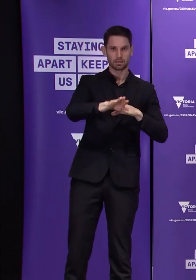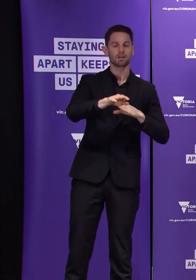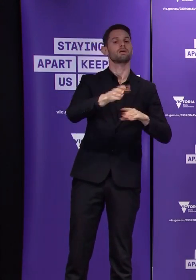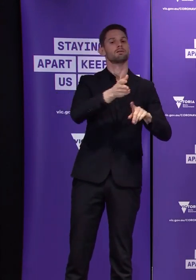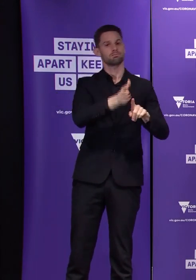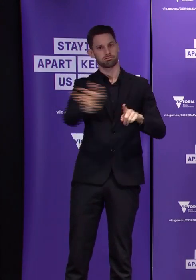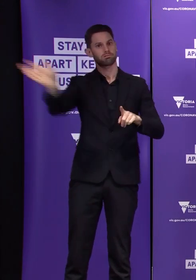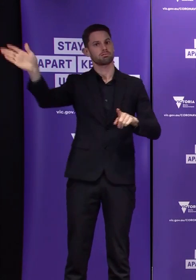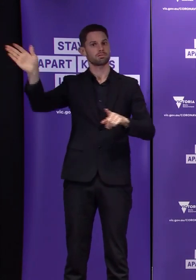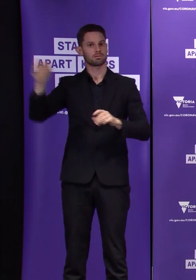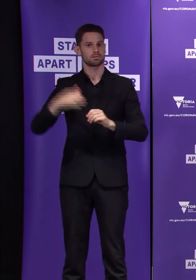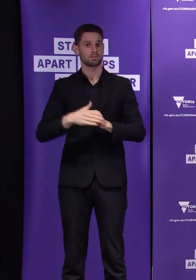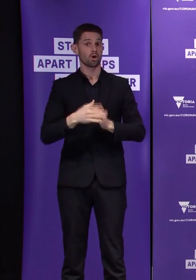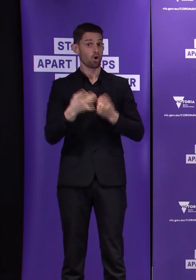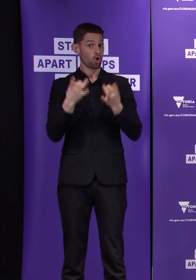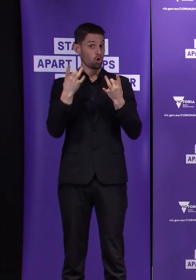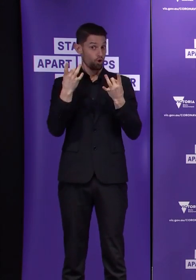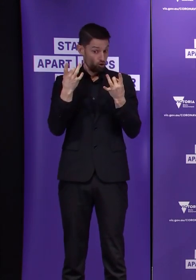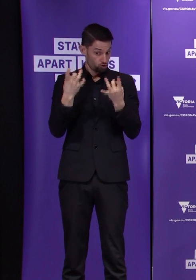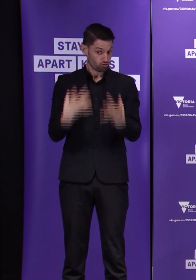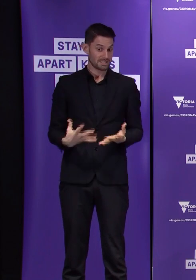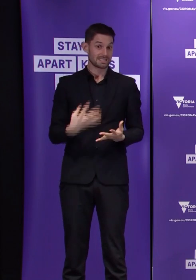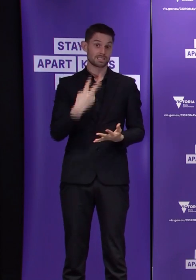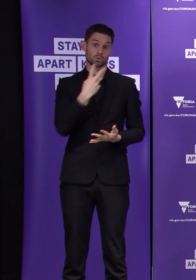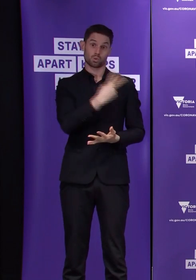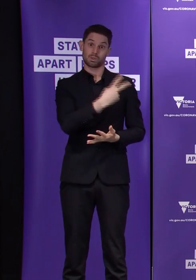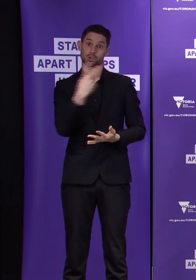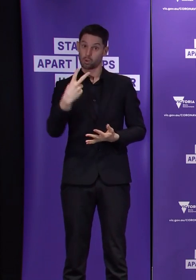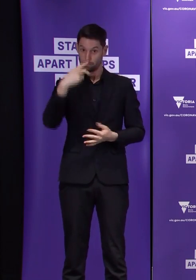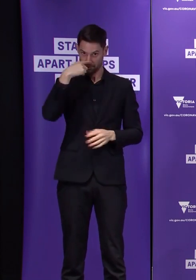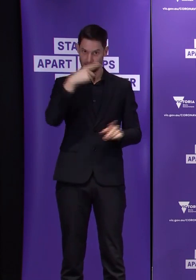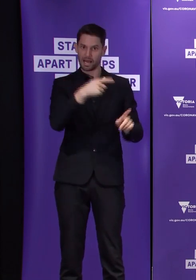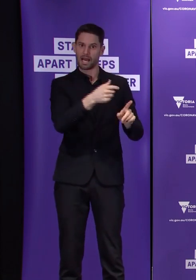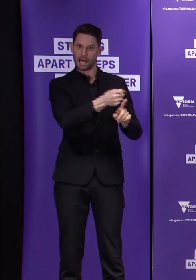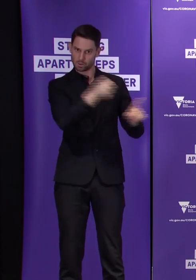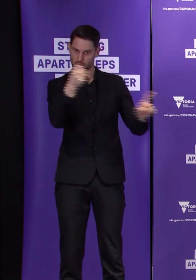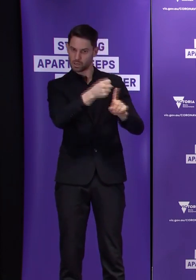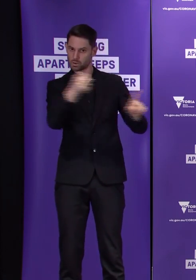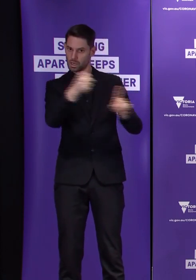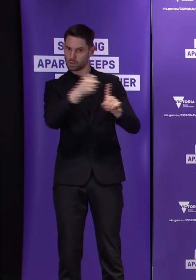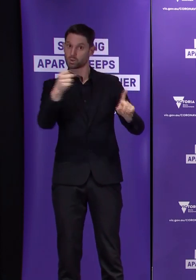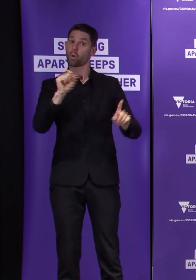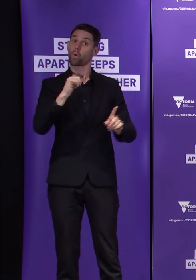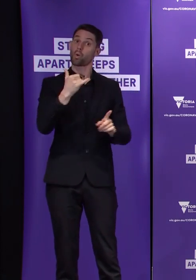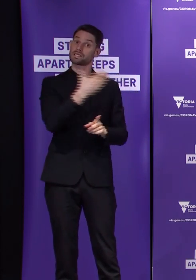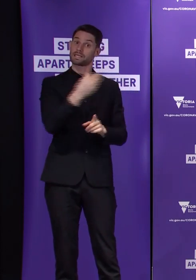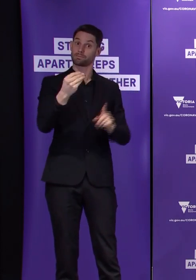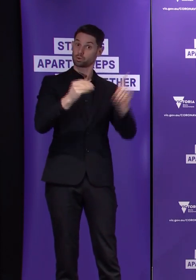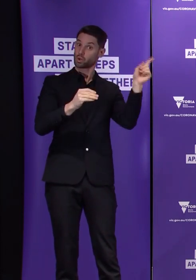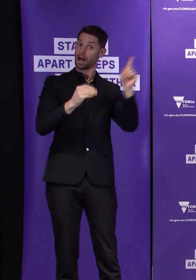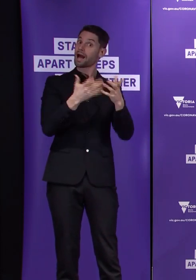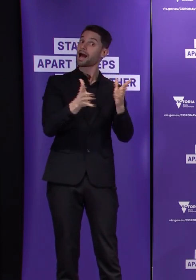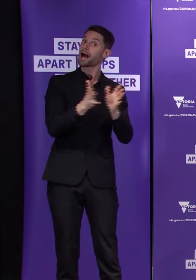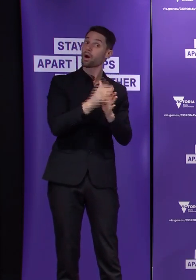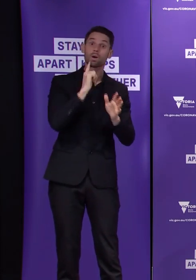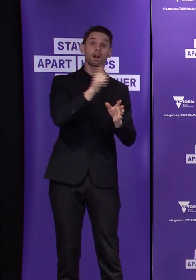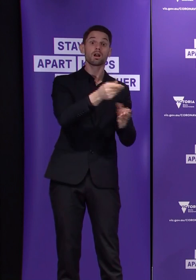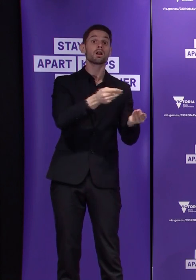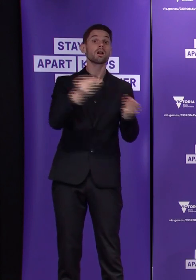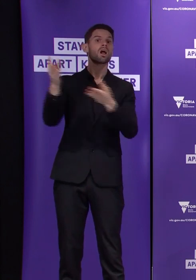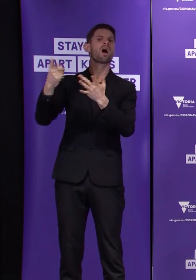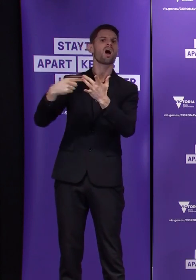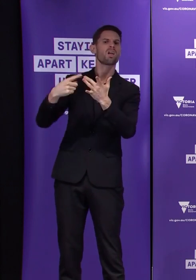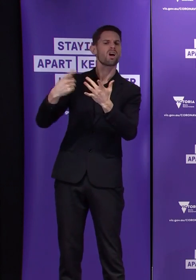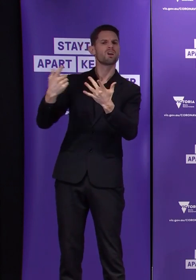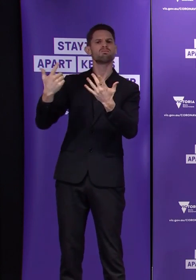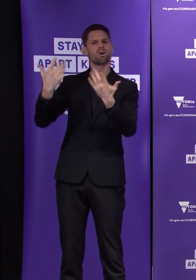who are either out or are in the process of being transported out today, they'll be by ambulance in the main, and on that